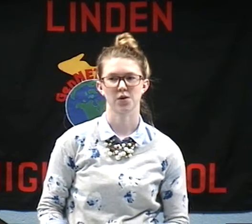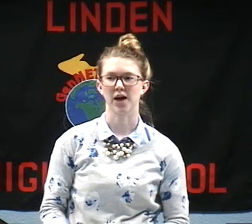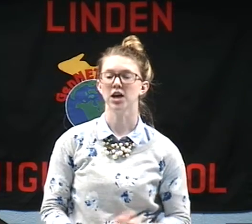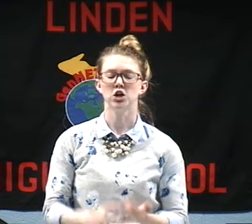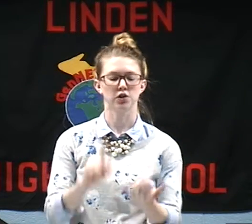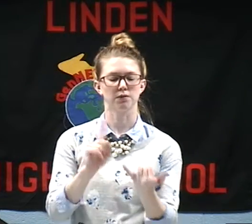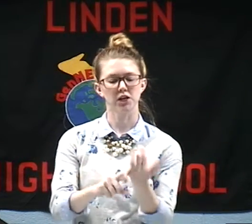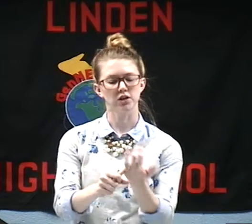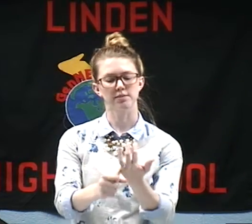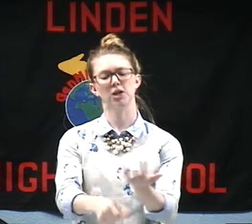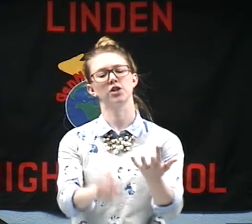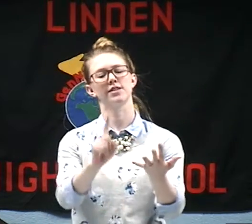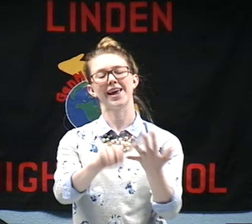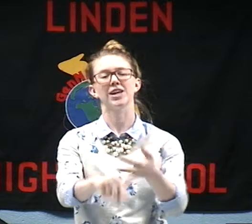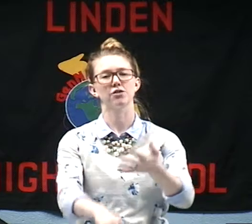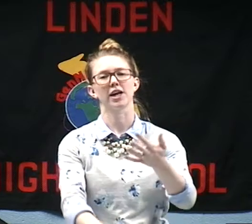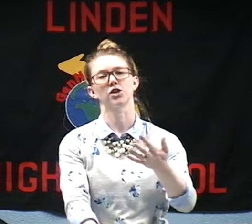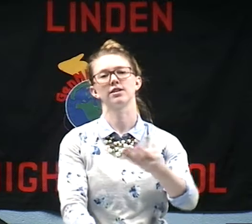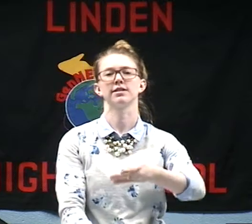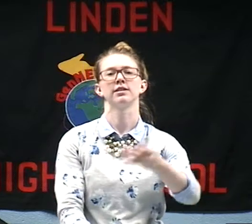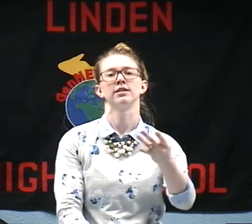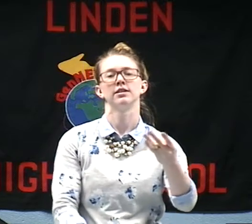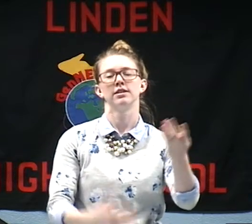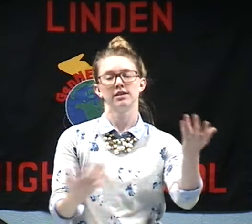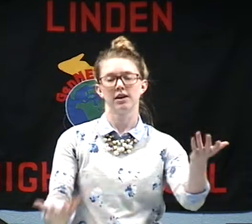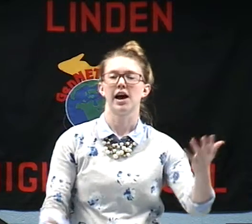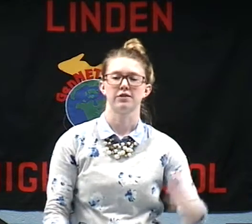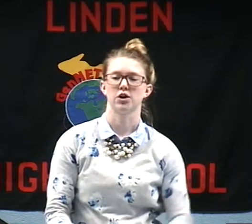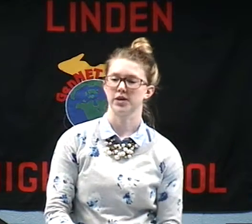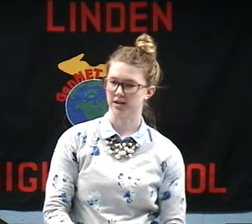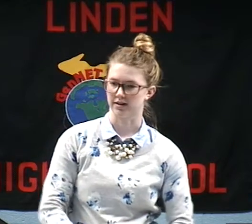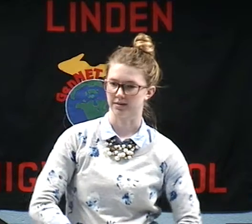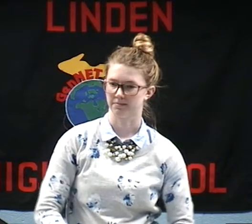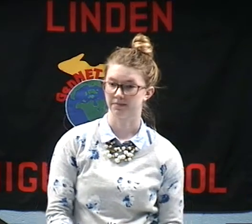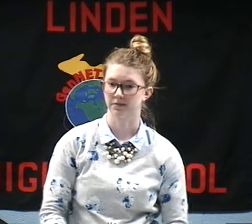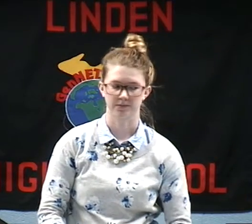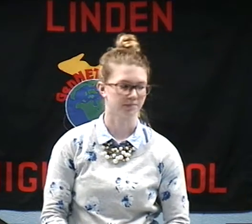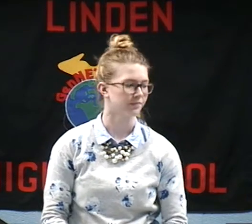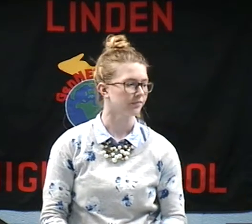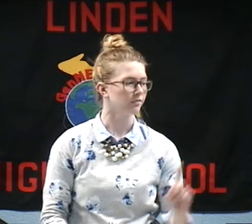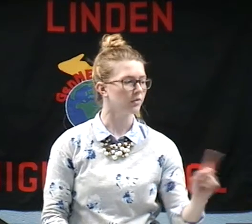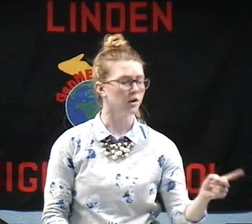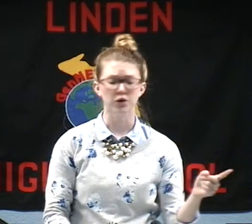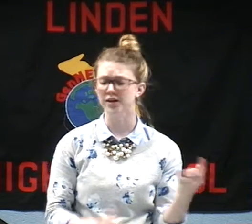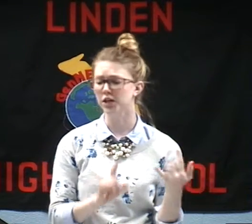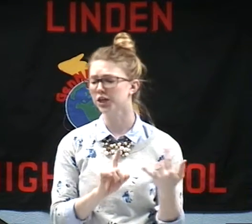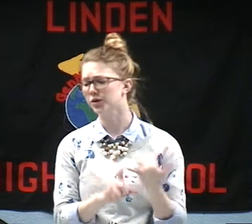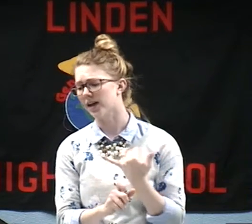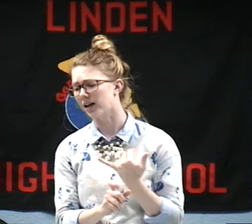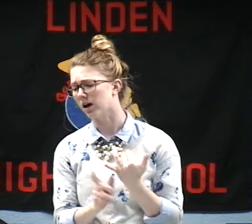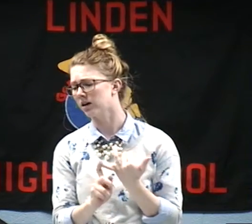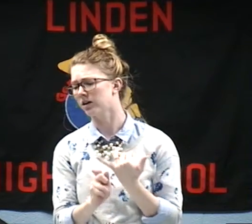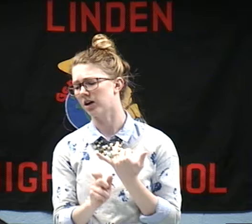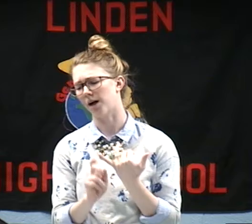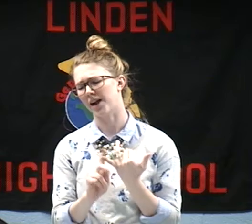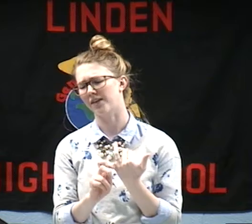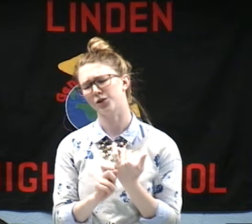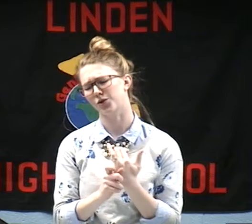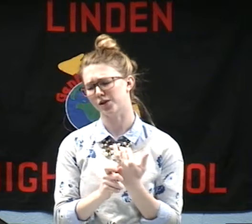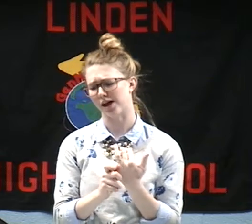Okay? So facial expressions and directions have to go into this. You guys are going to do a dialogue. I'm going to have you do a dialogue